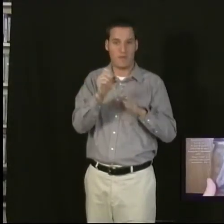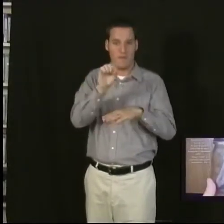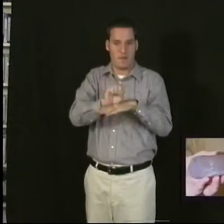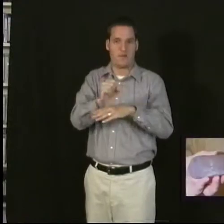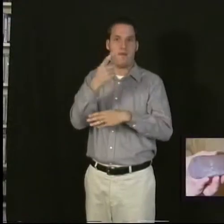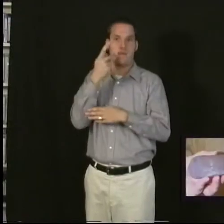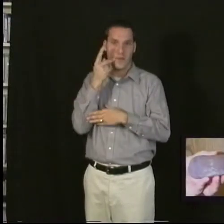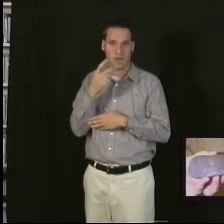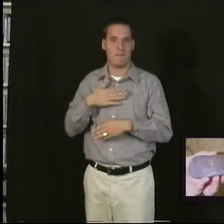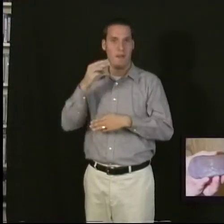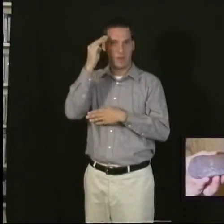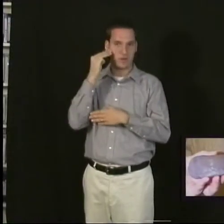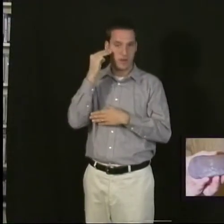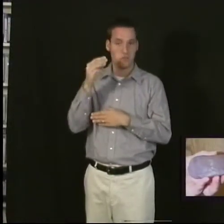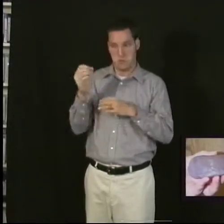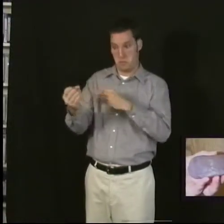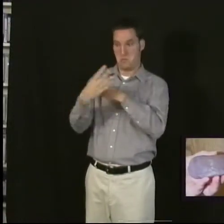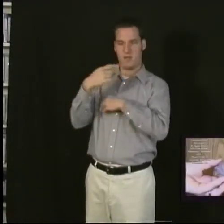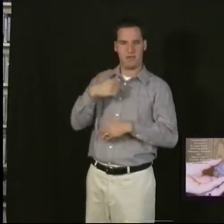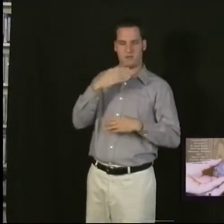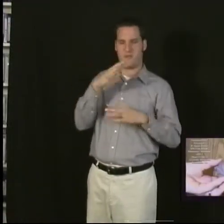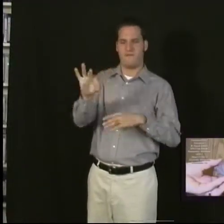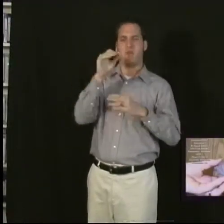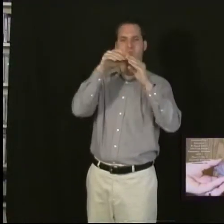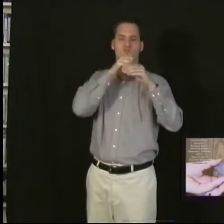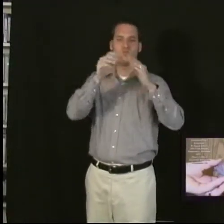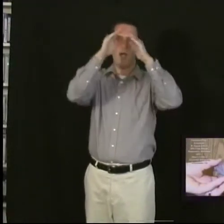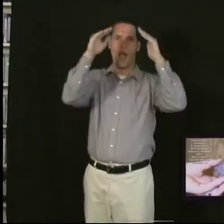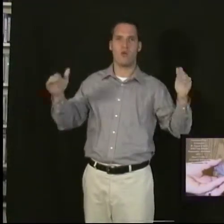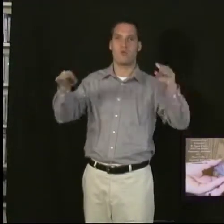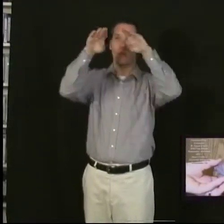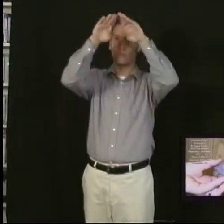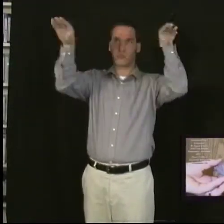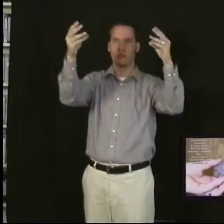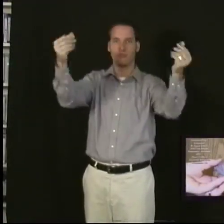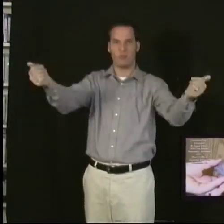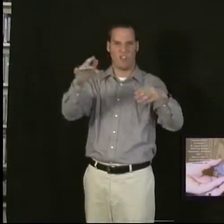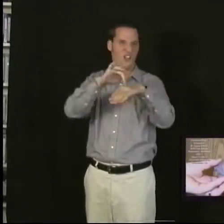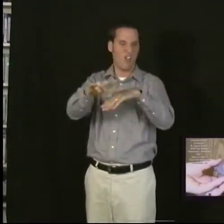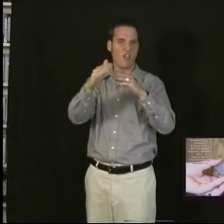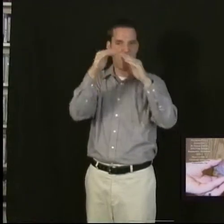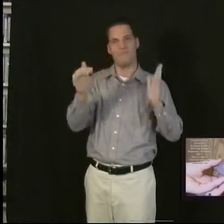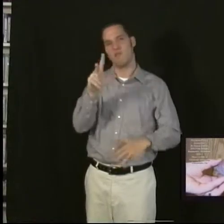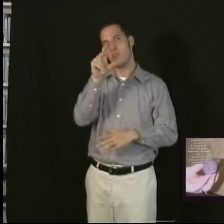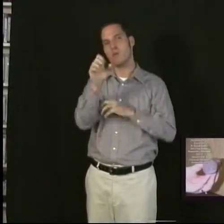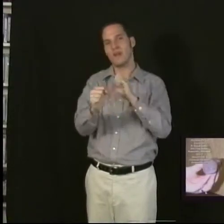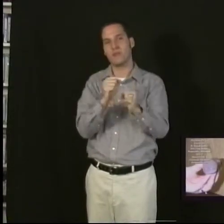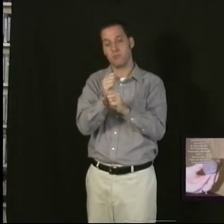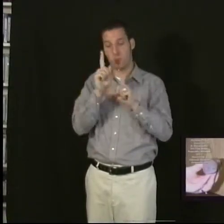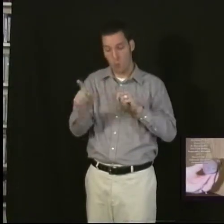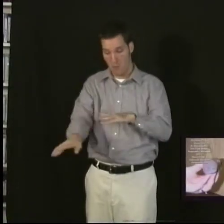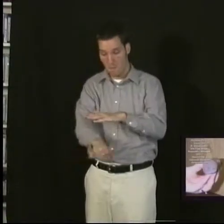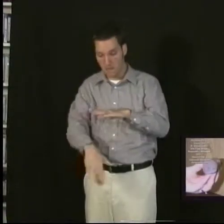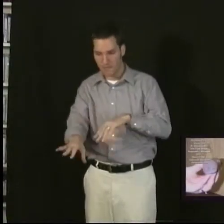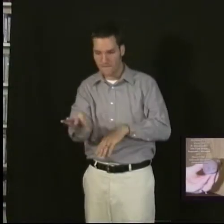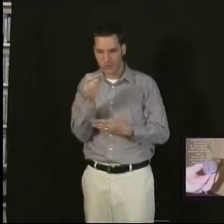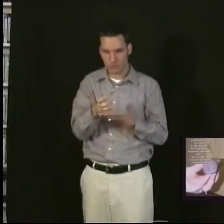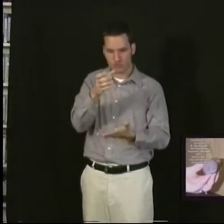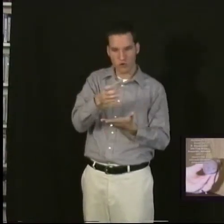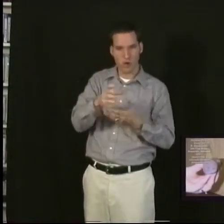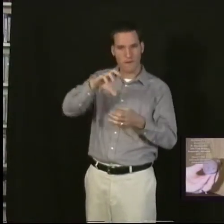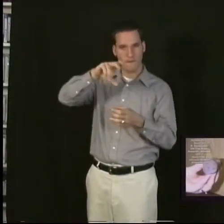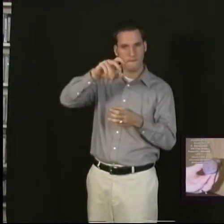I'm not kidding. The guy sent it to me. He said, Brother Hovind, we found this old house in Montana. The roof was gone. House had been empty for at least 30 years. We went down the basement. There's a bunch of jars of